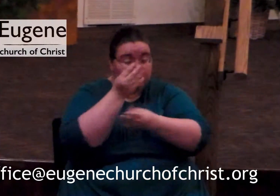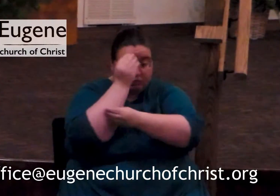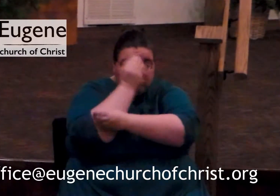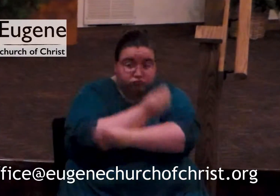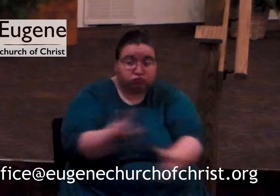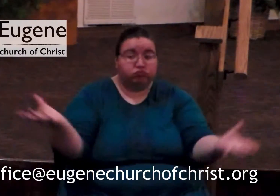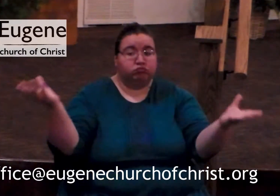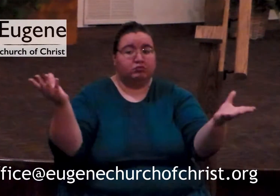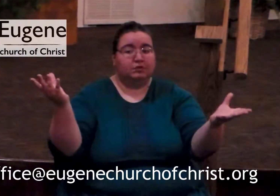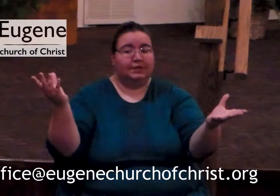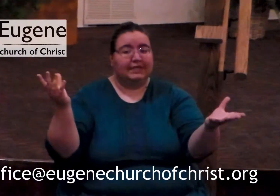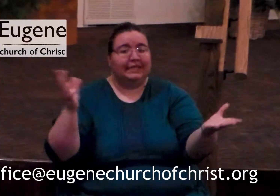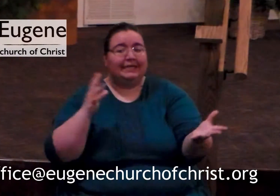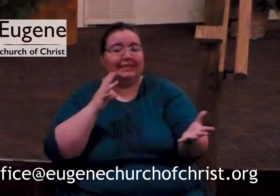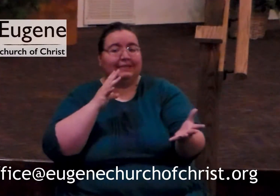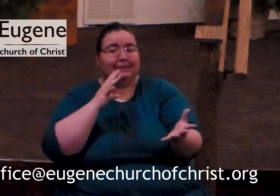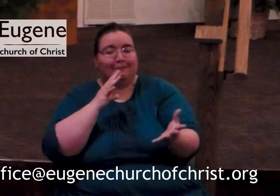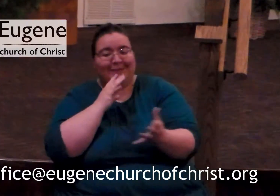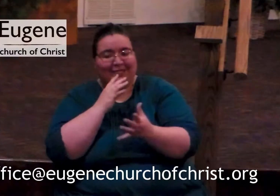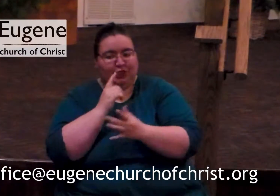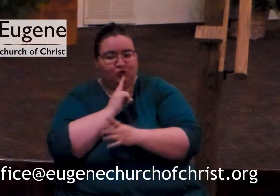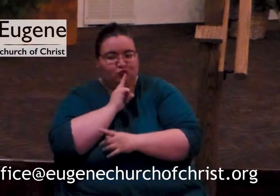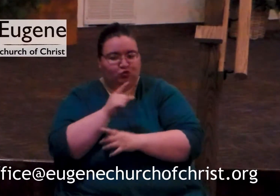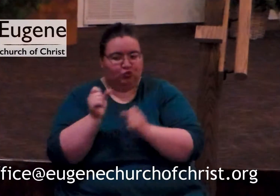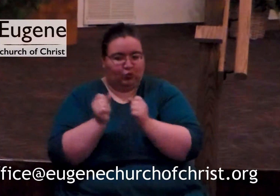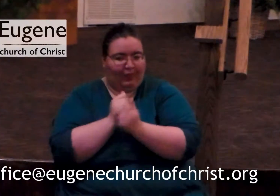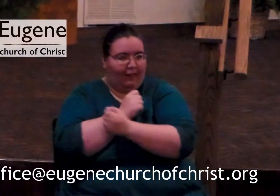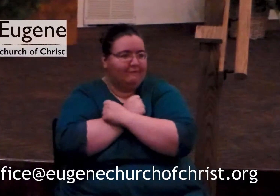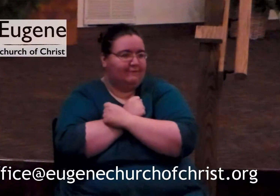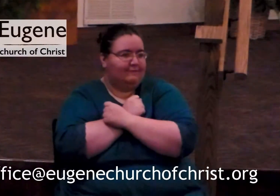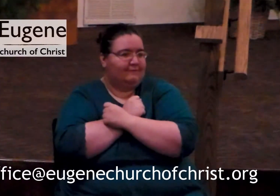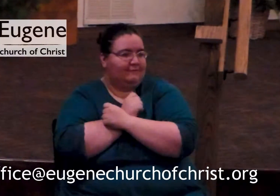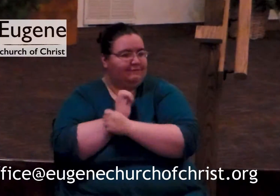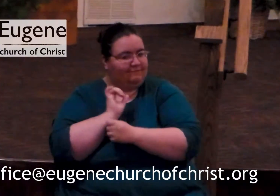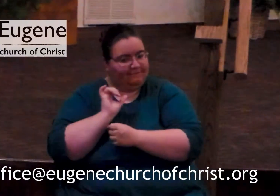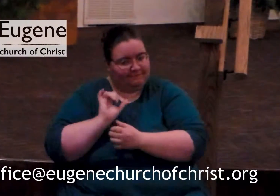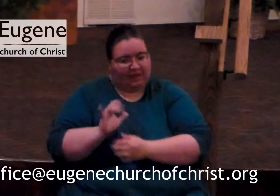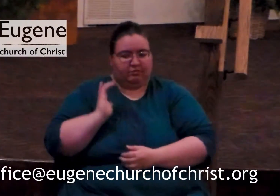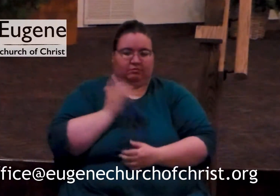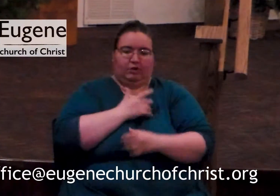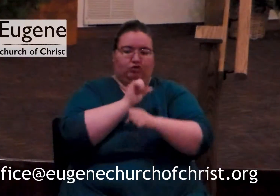do just that, to share the gospel, to speak the truth in love. Excuse me.